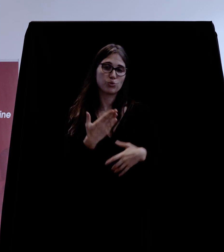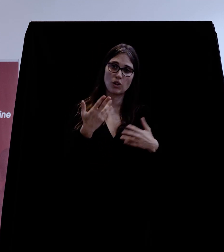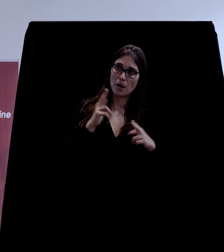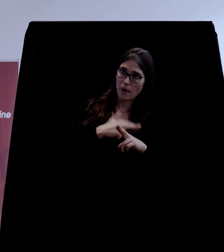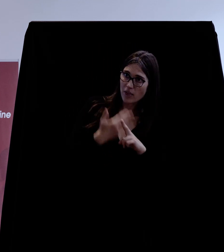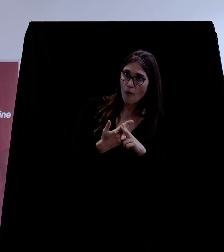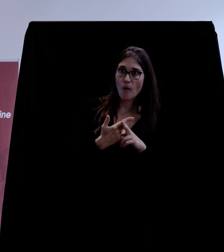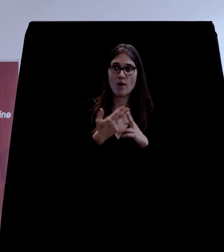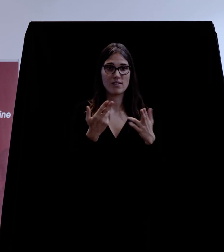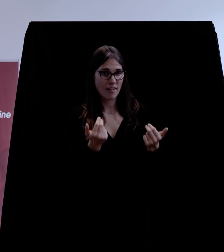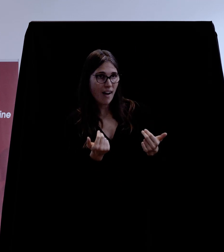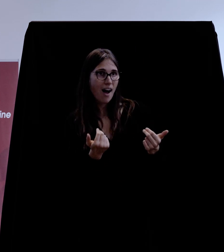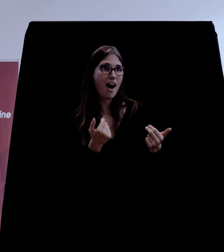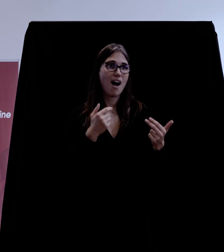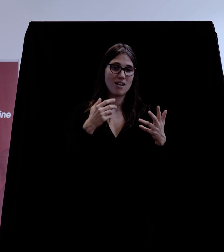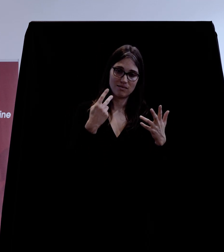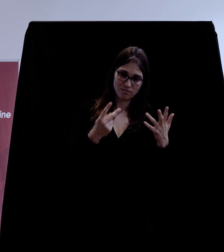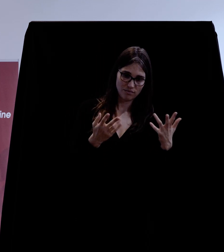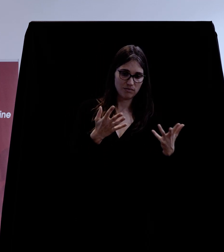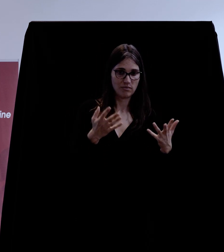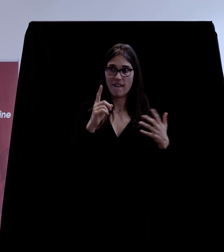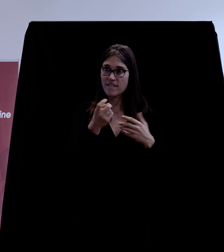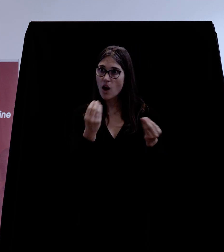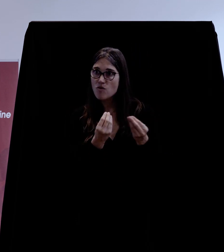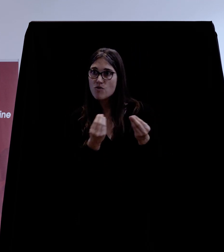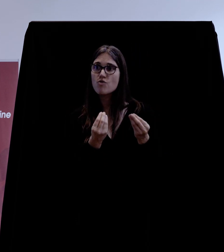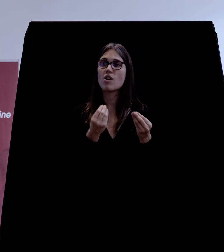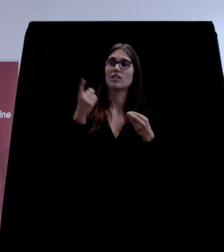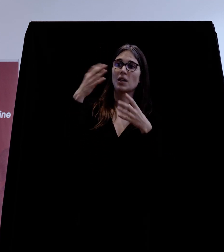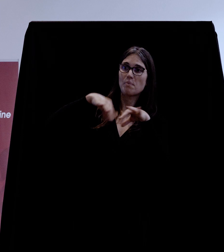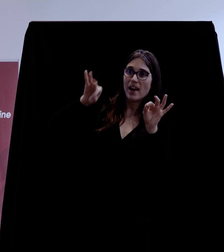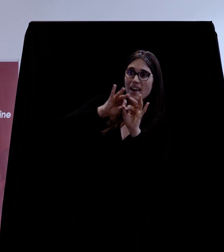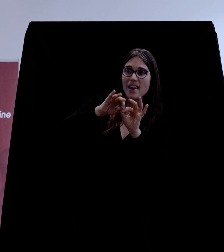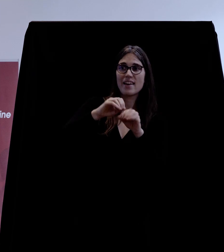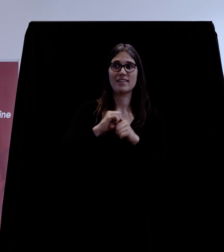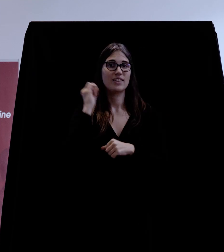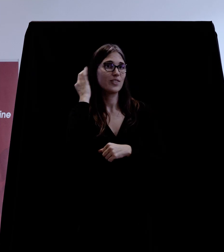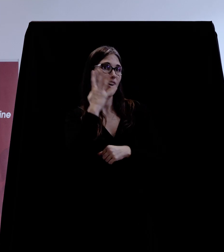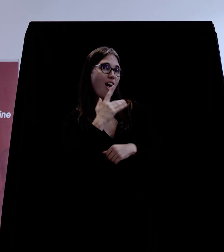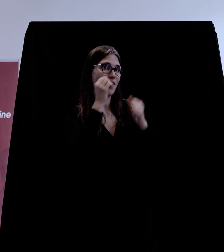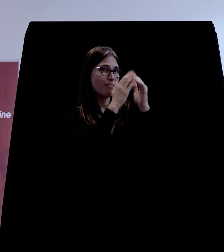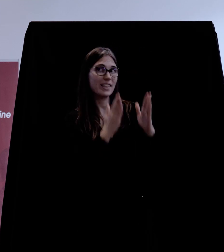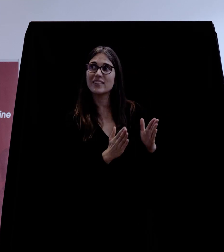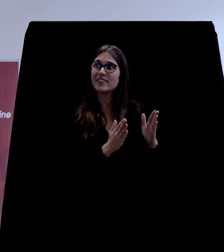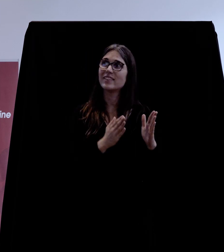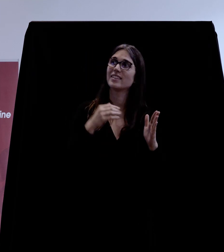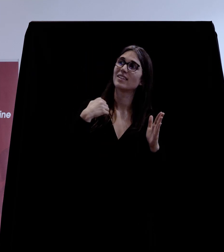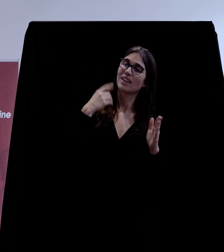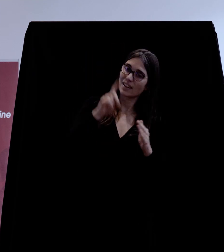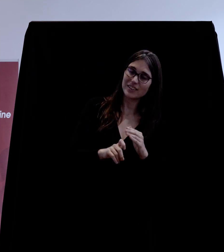good time? Where are you from? What's the color of your house? What's the color of your